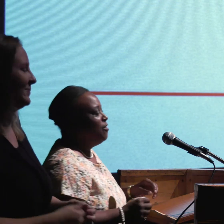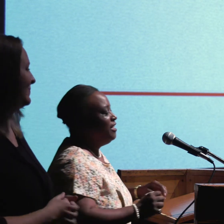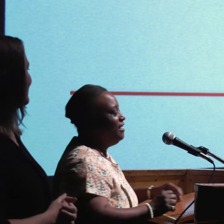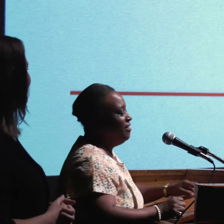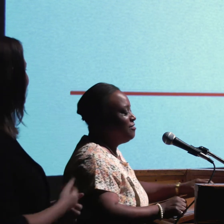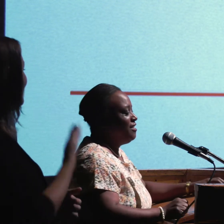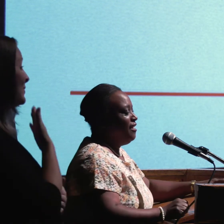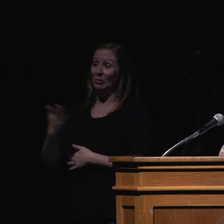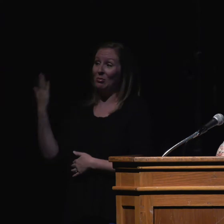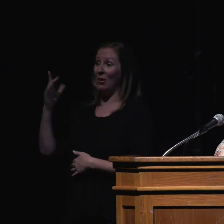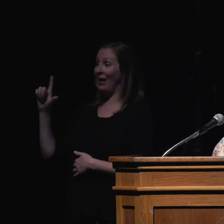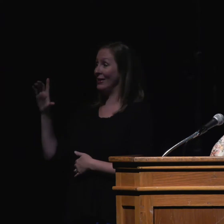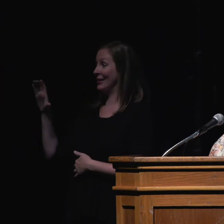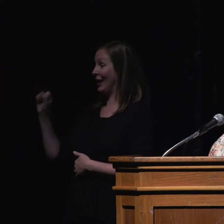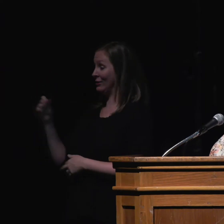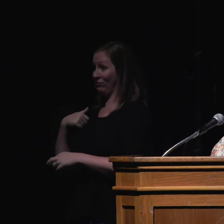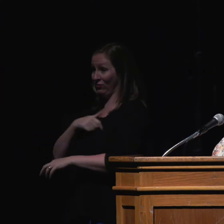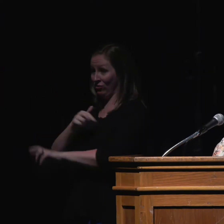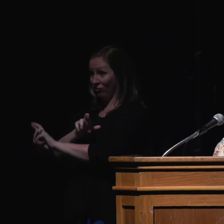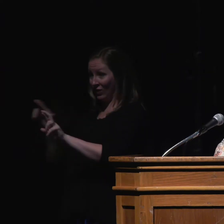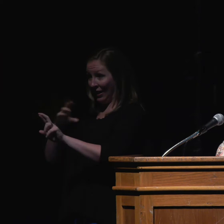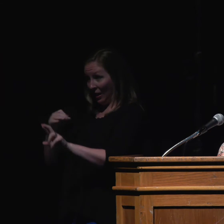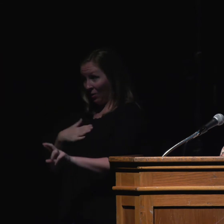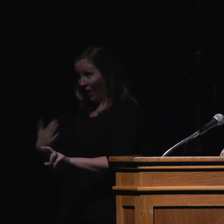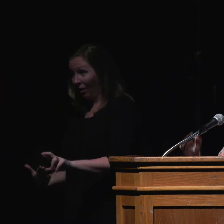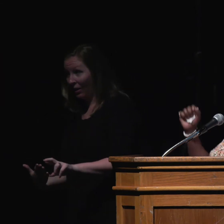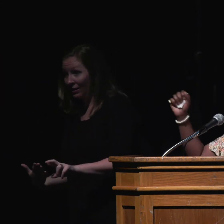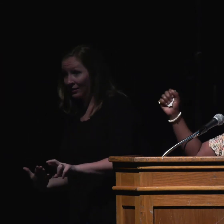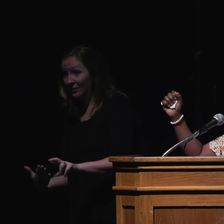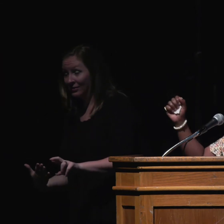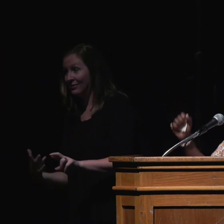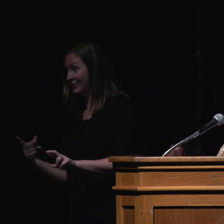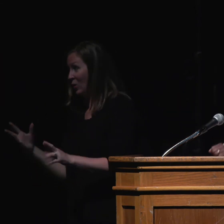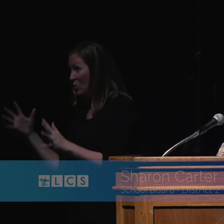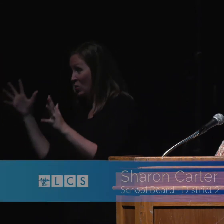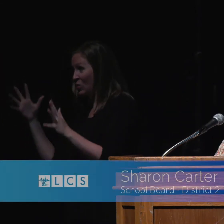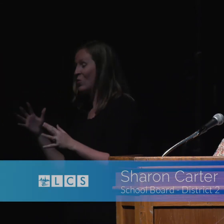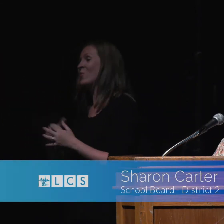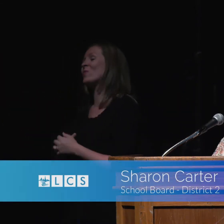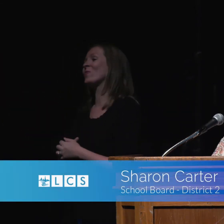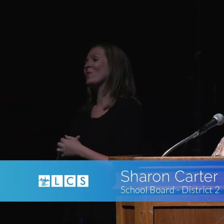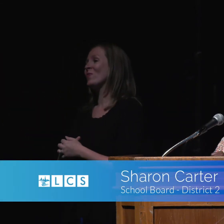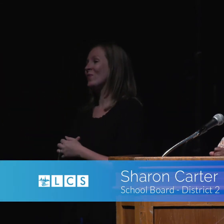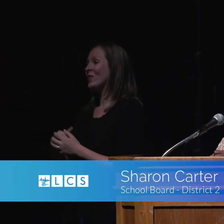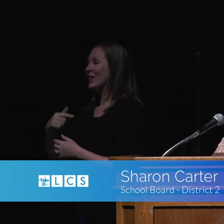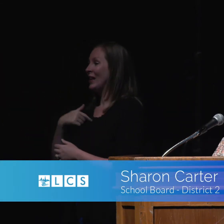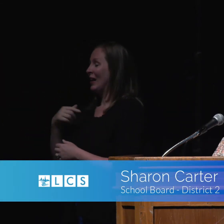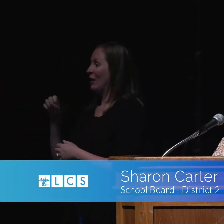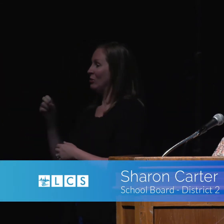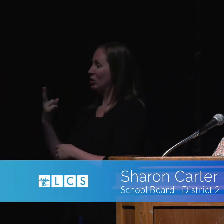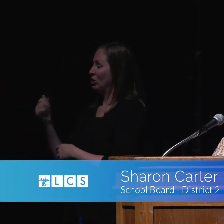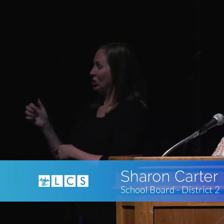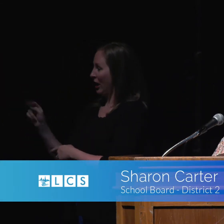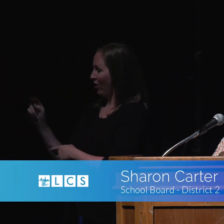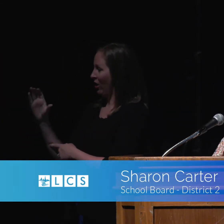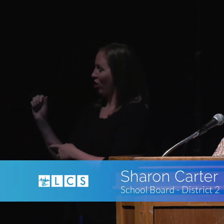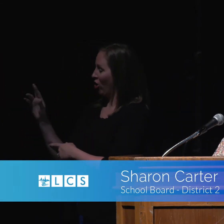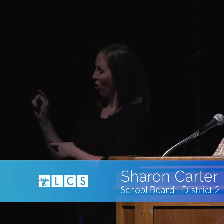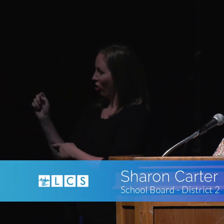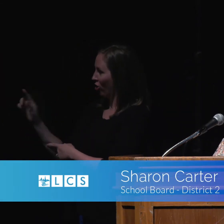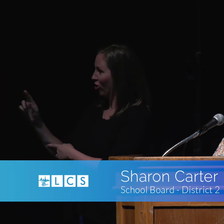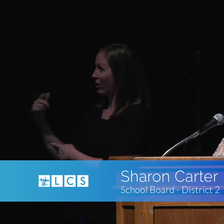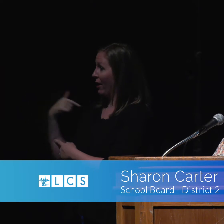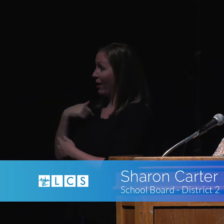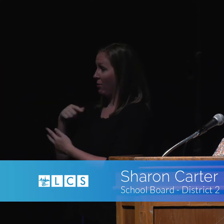Good morning, LCS. Are we ready and willing? Woohoo! I'm Sharon Carter, and I am one of